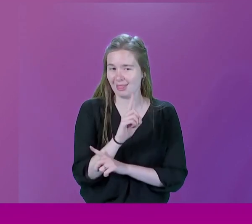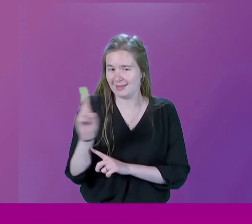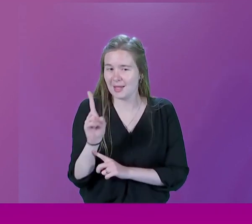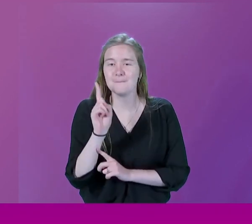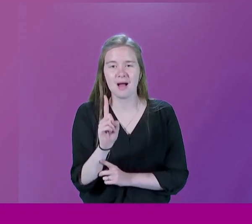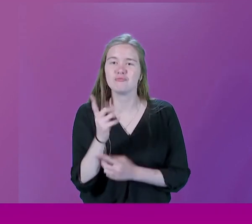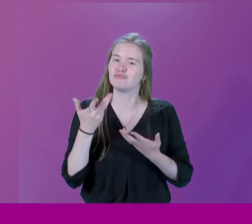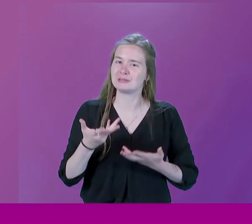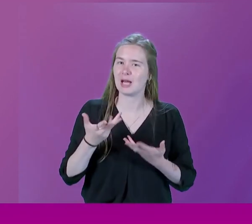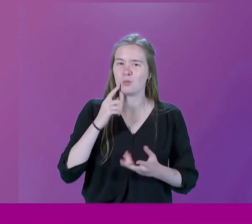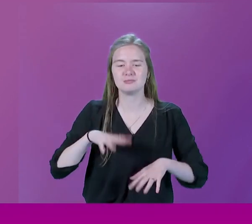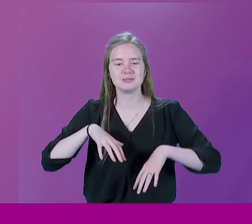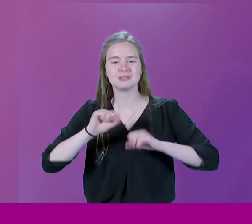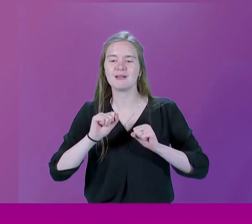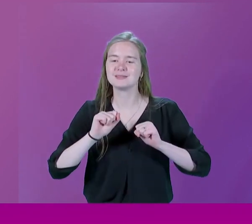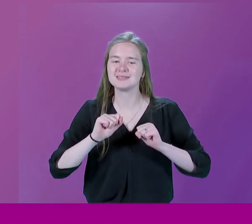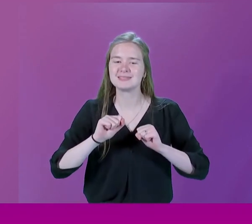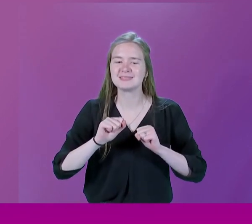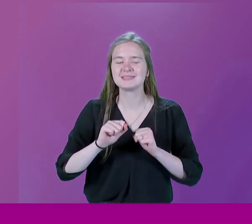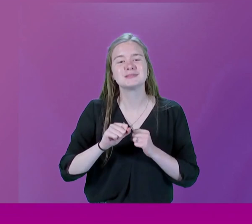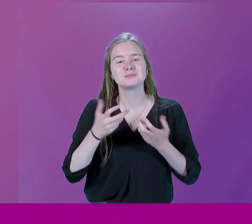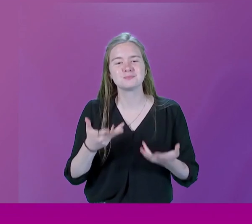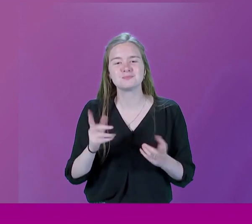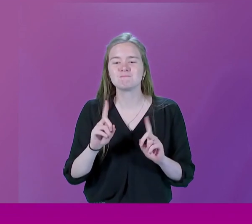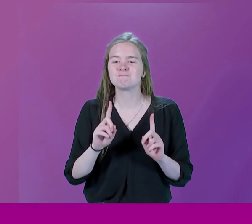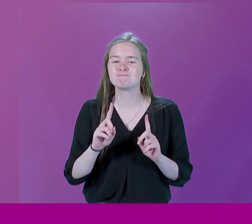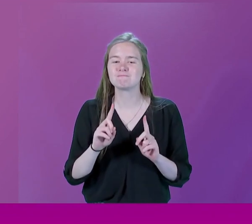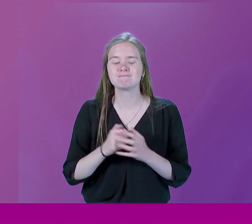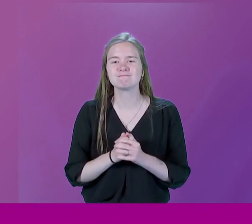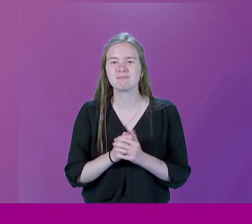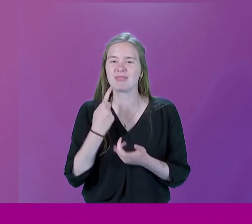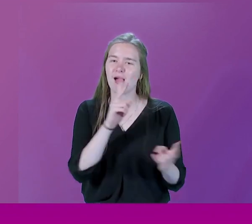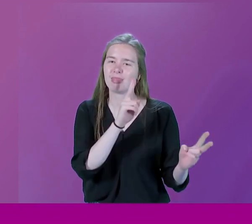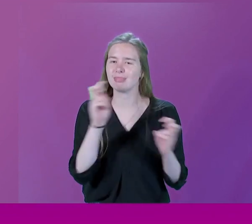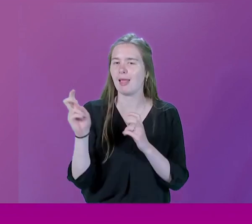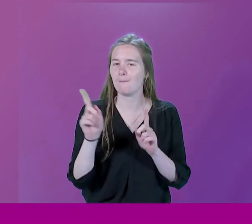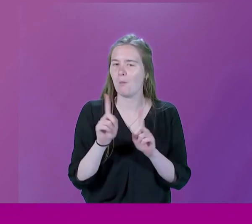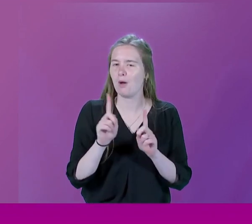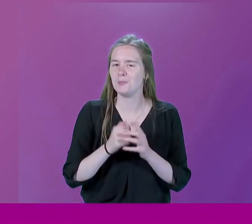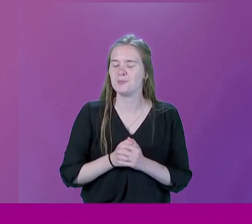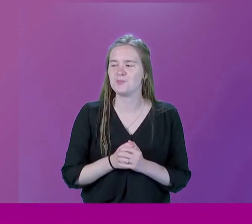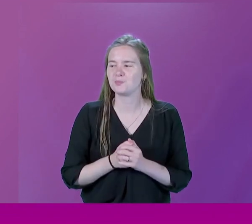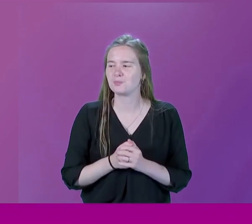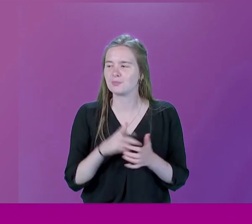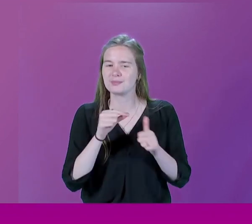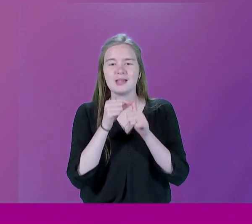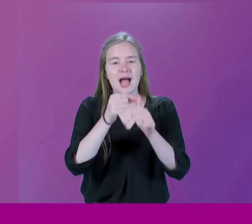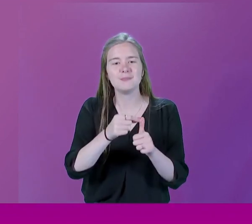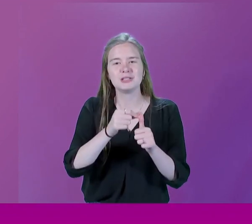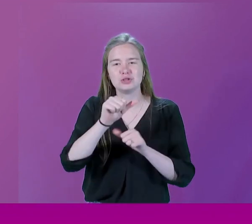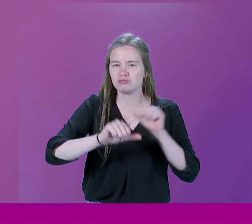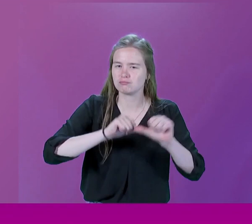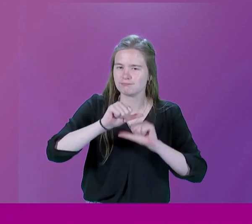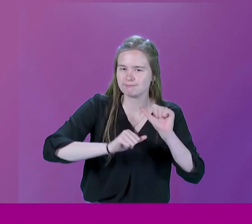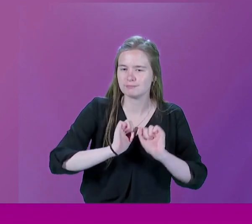later on, but let me start, Dame Evelyn, by returning to that theme of the application